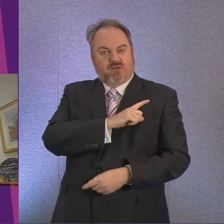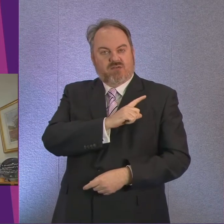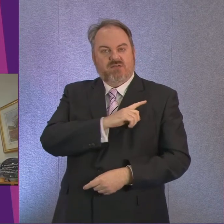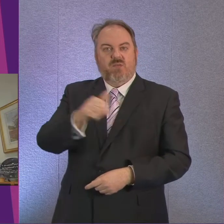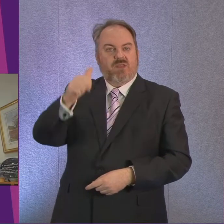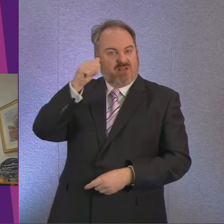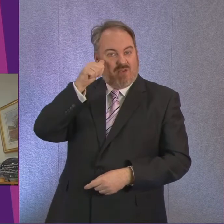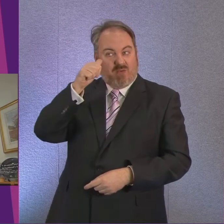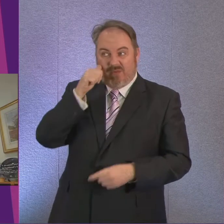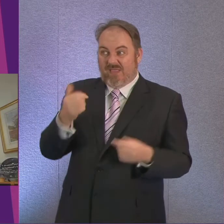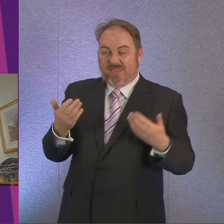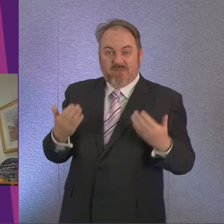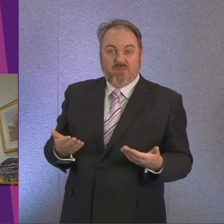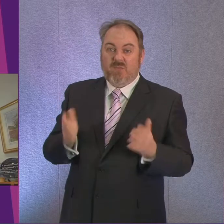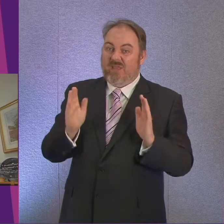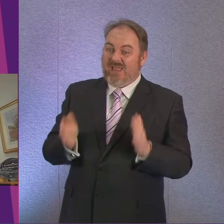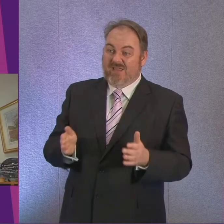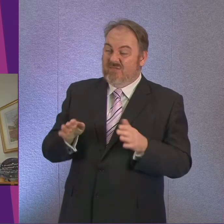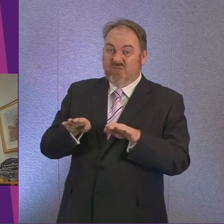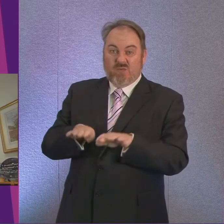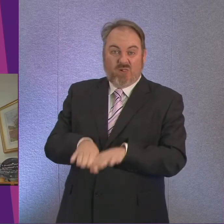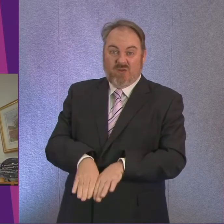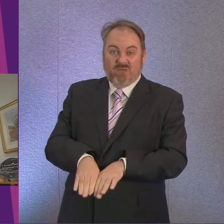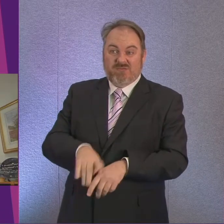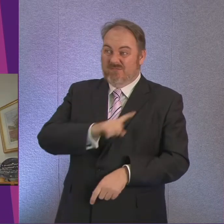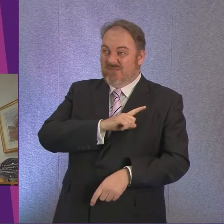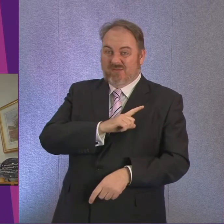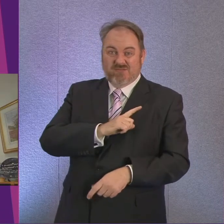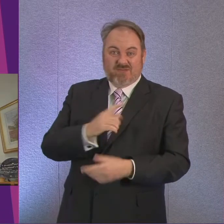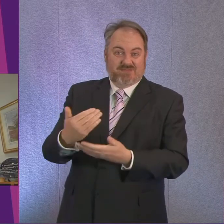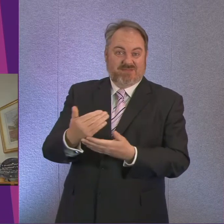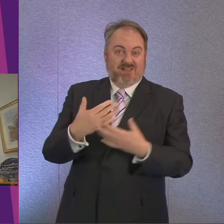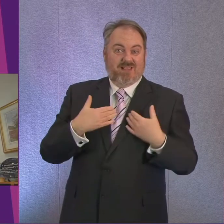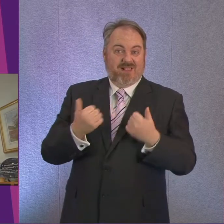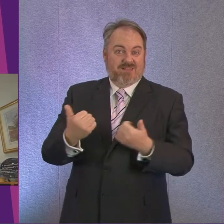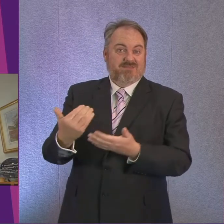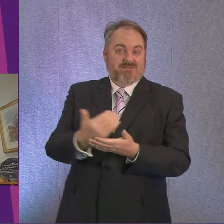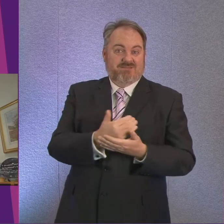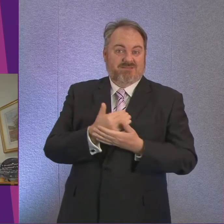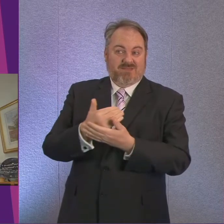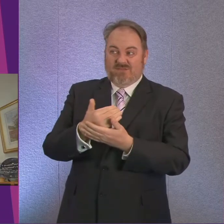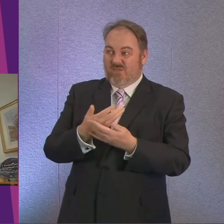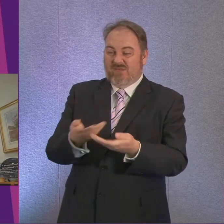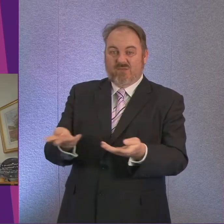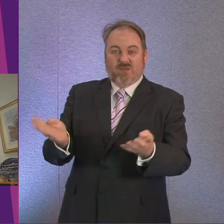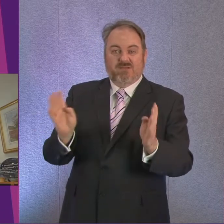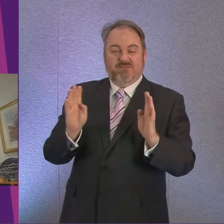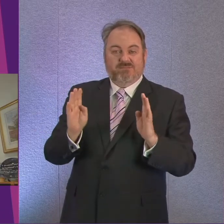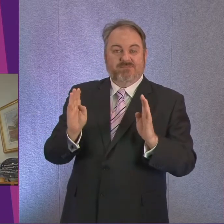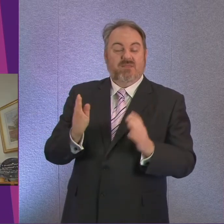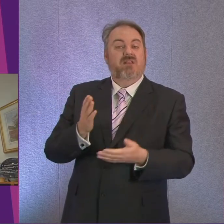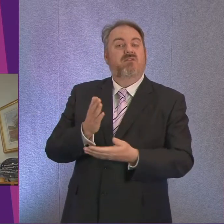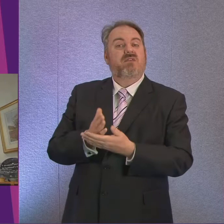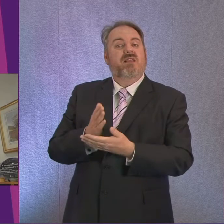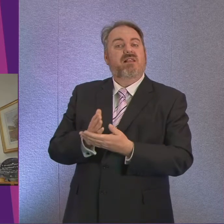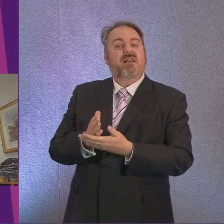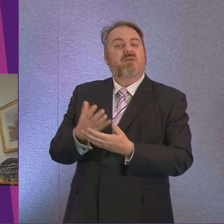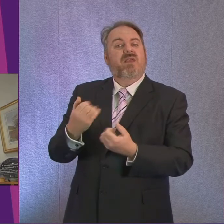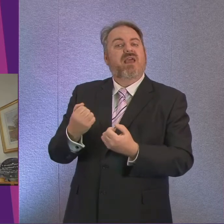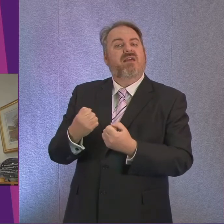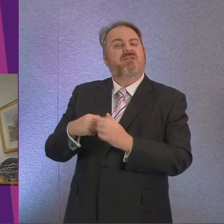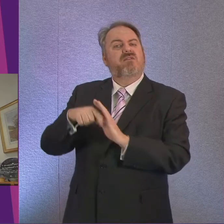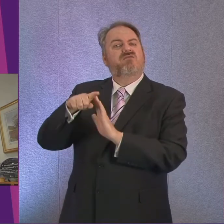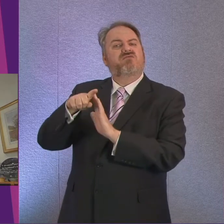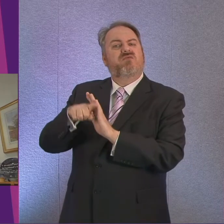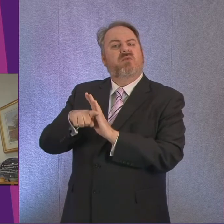place across the board within our society today. And of course, one important element of those restrictions is the restrictions on